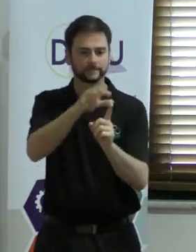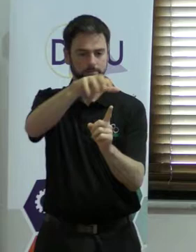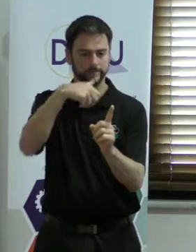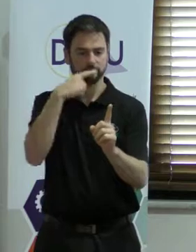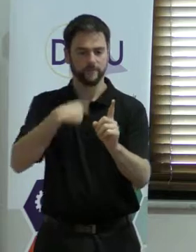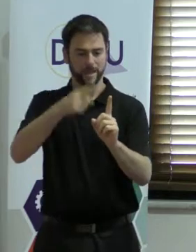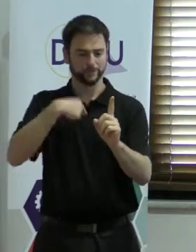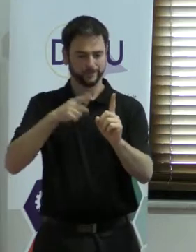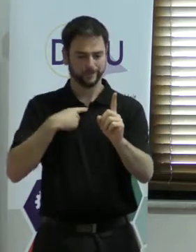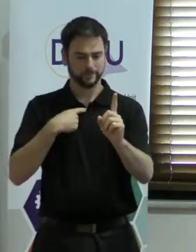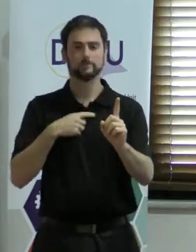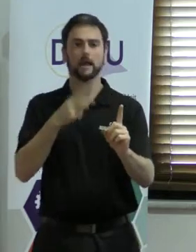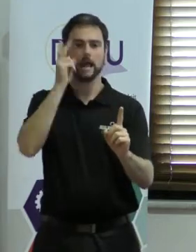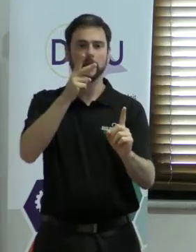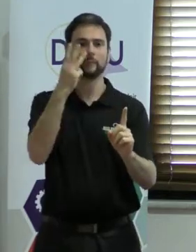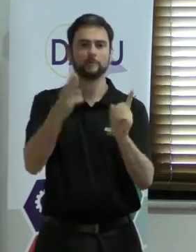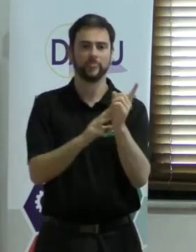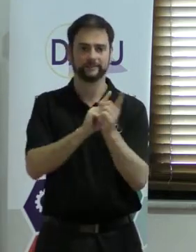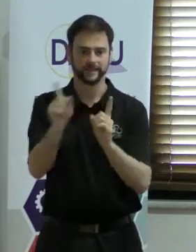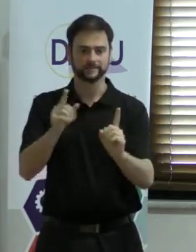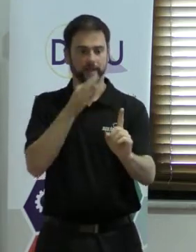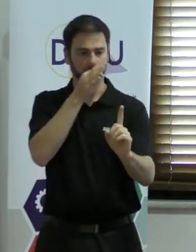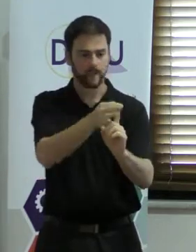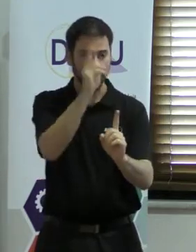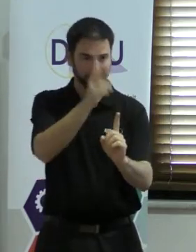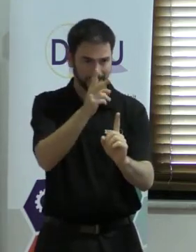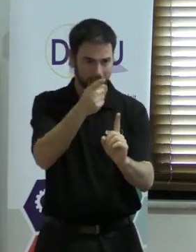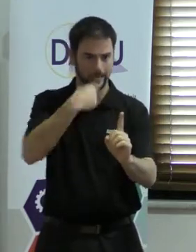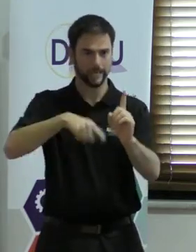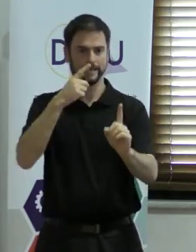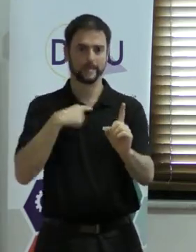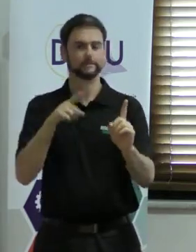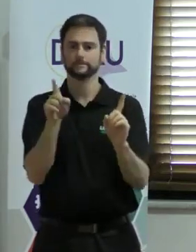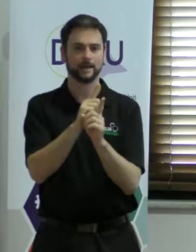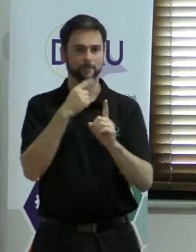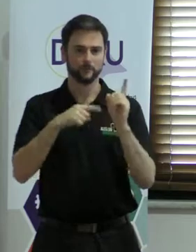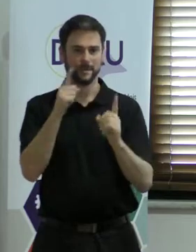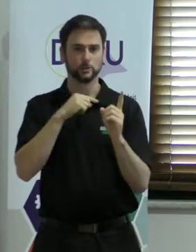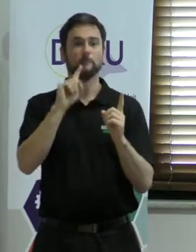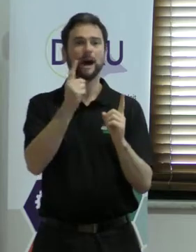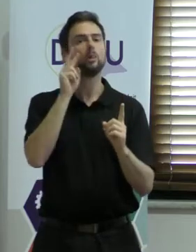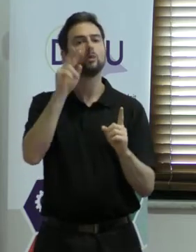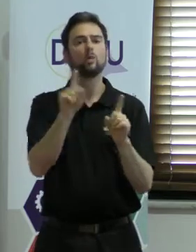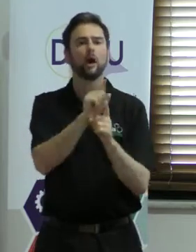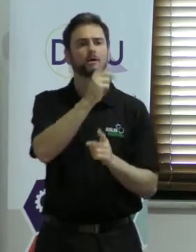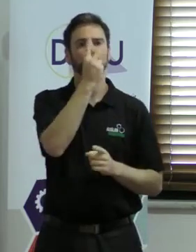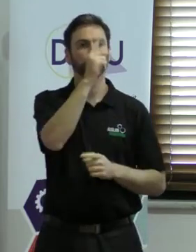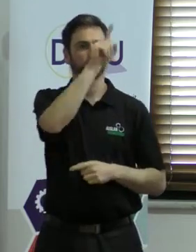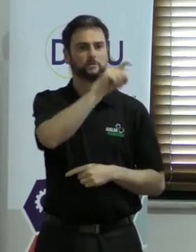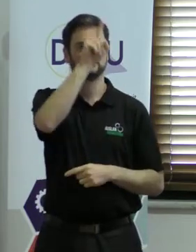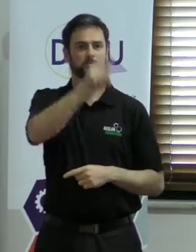we are collecting the data from. And that really, yeah, I